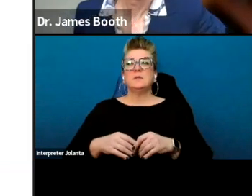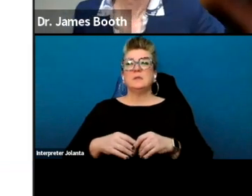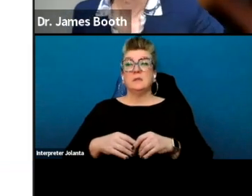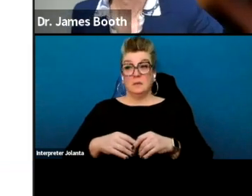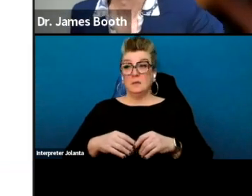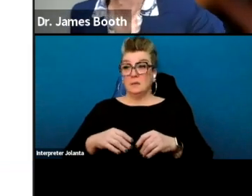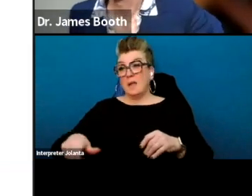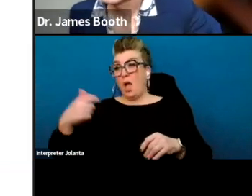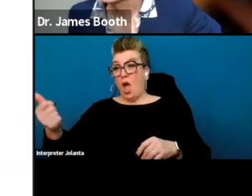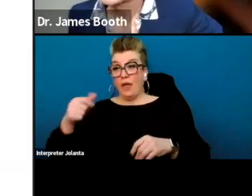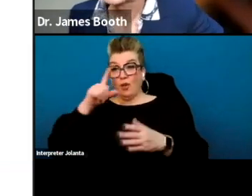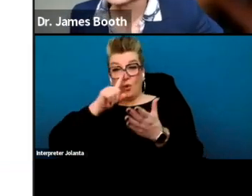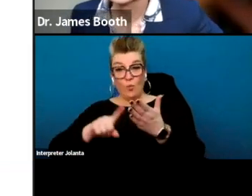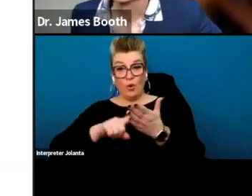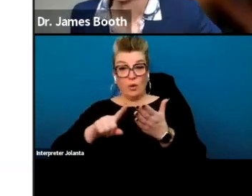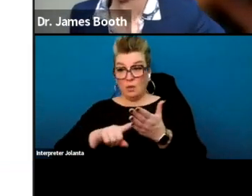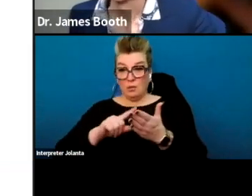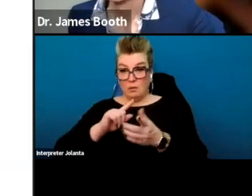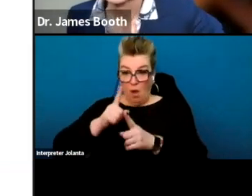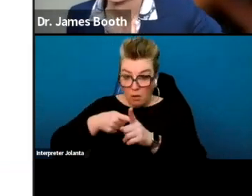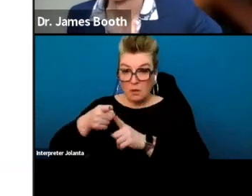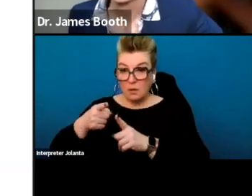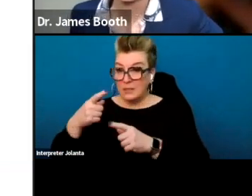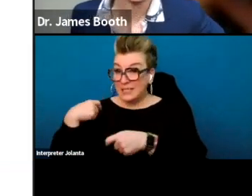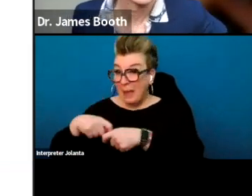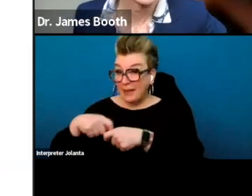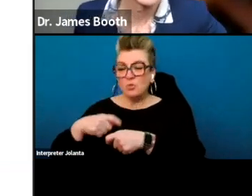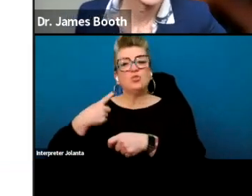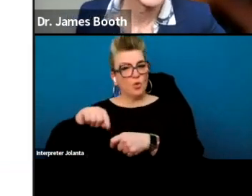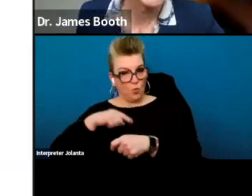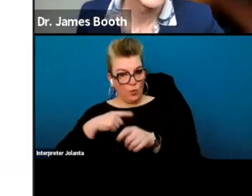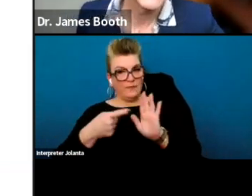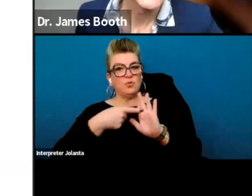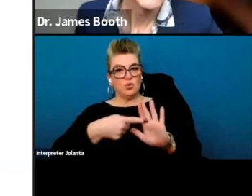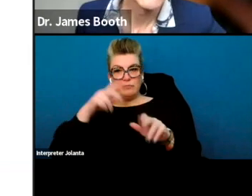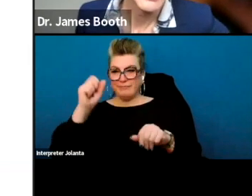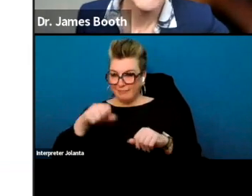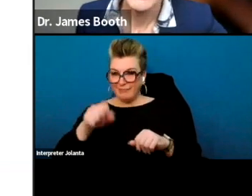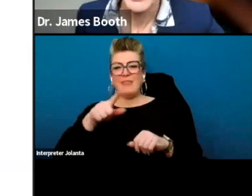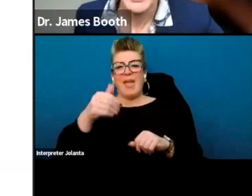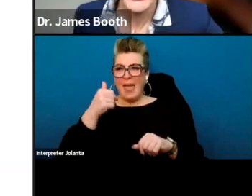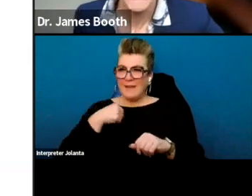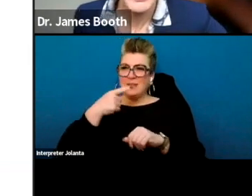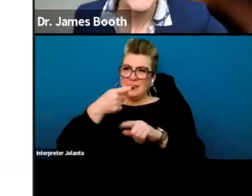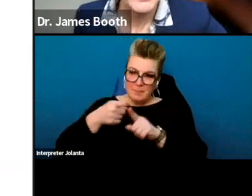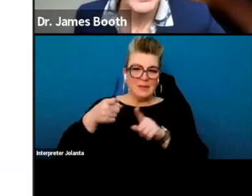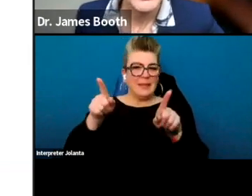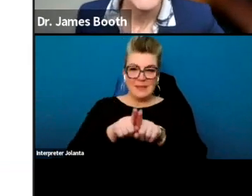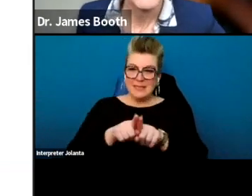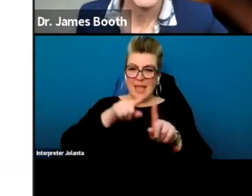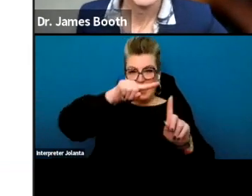Actually, in other work, just within Spanish, we've shown that they also have specialization kind of in that